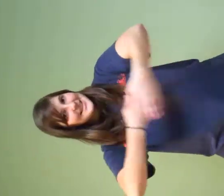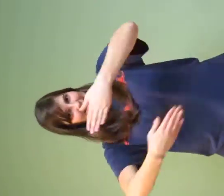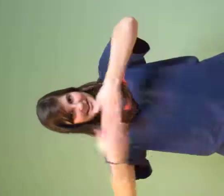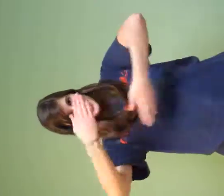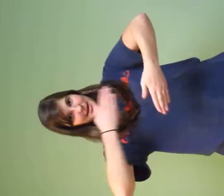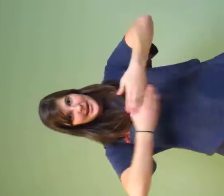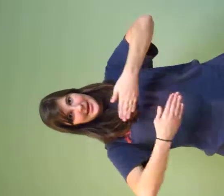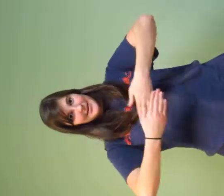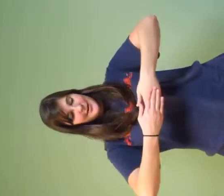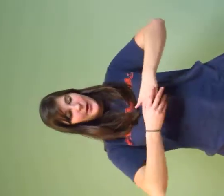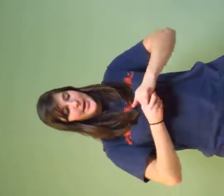is coming in. Okay?